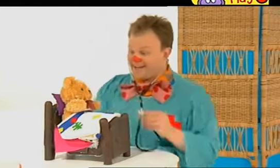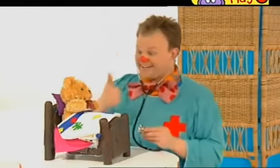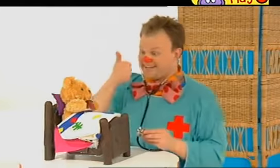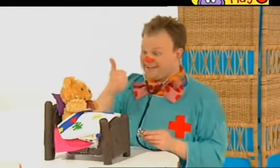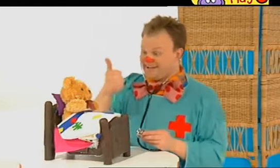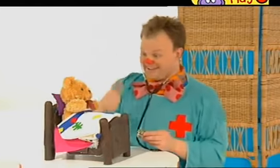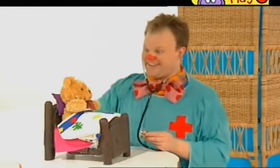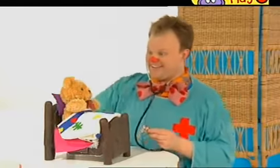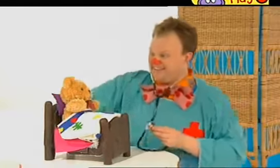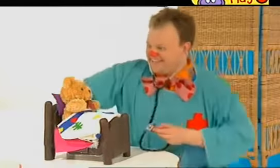Good.